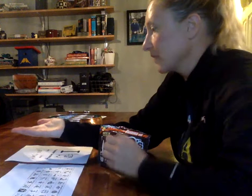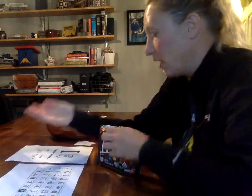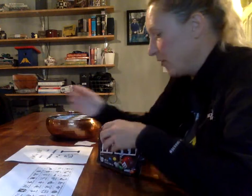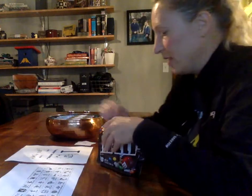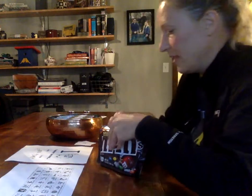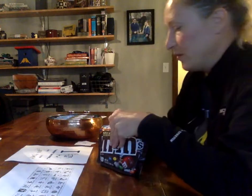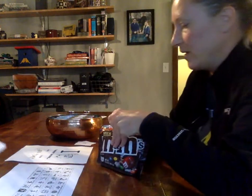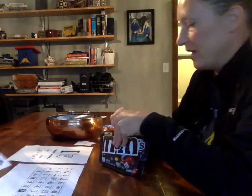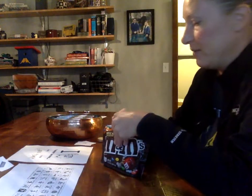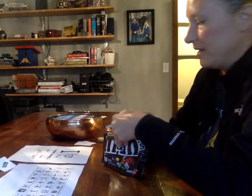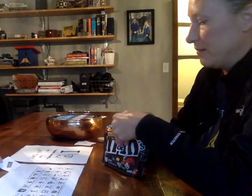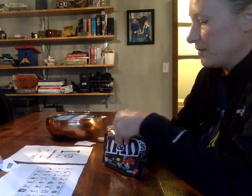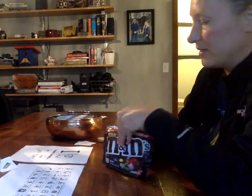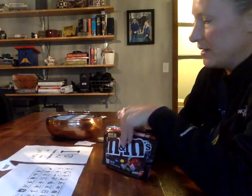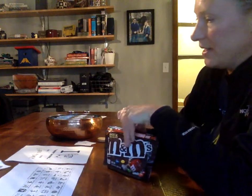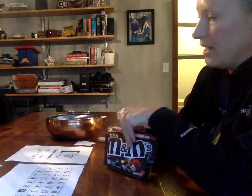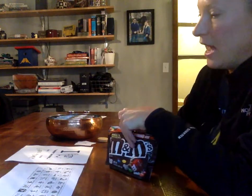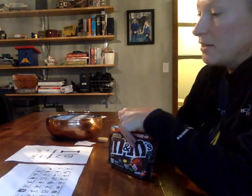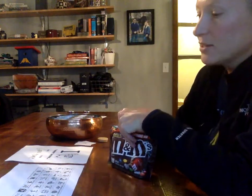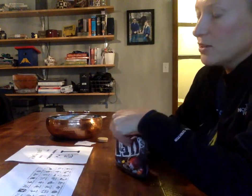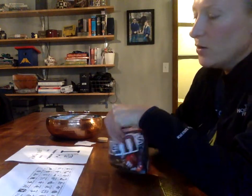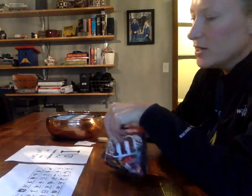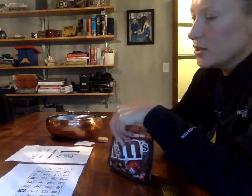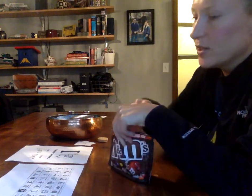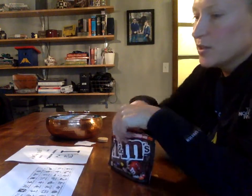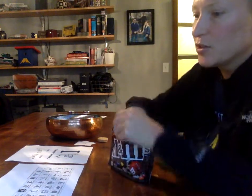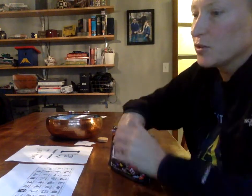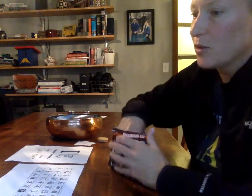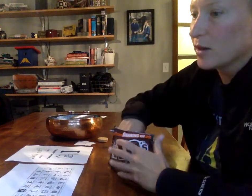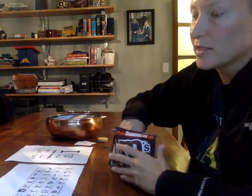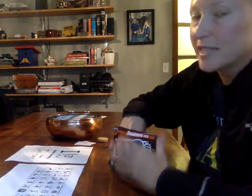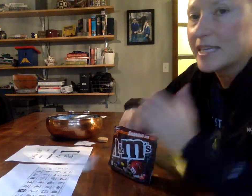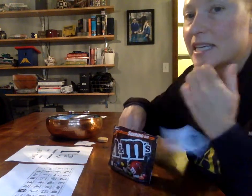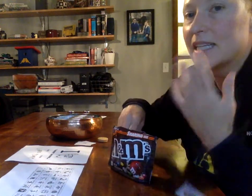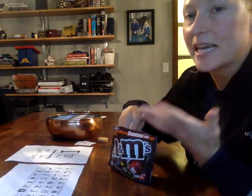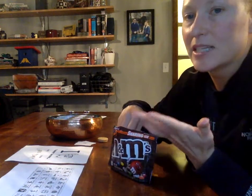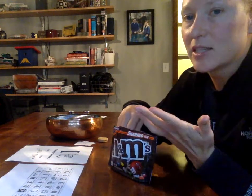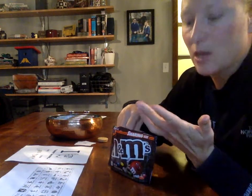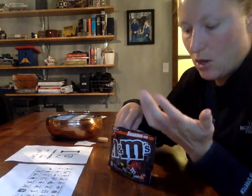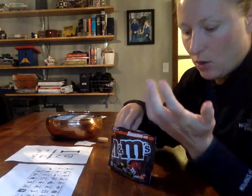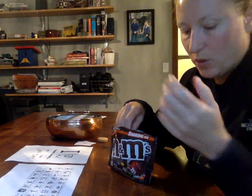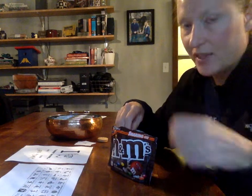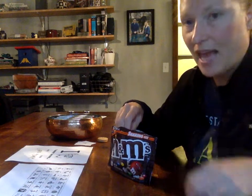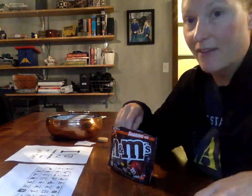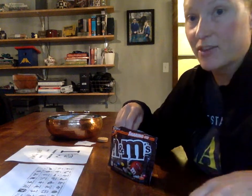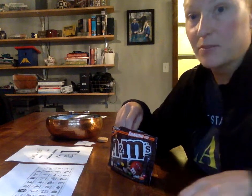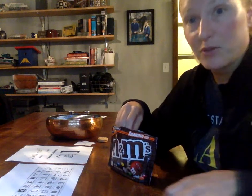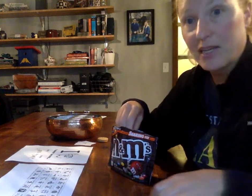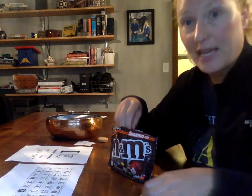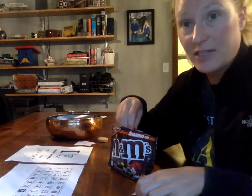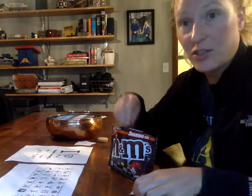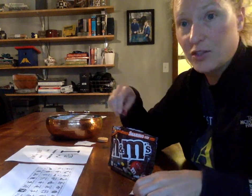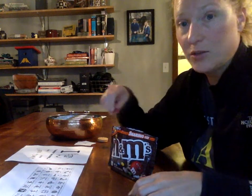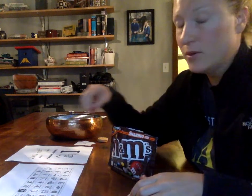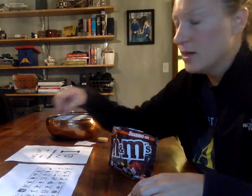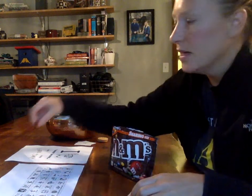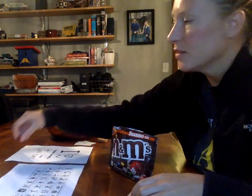All right, you want M&Ms. And it's always good to articulate what they have communicated to you so